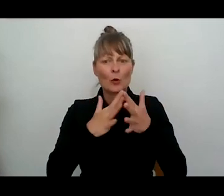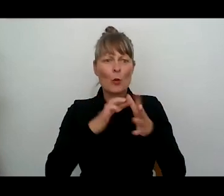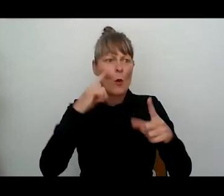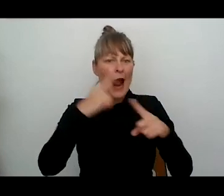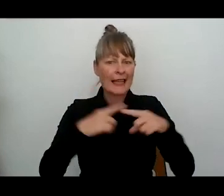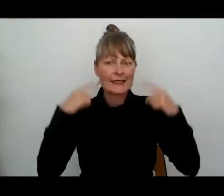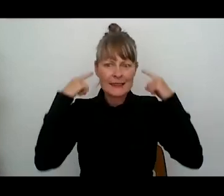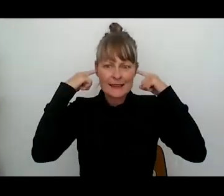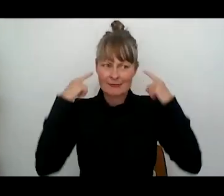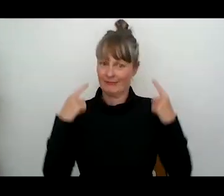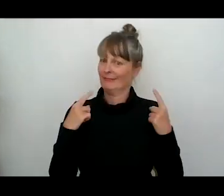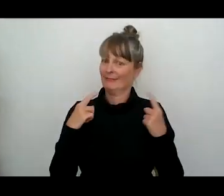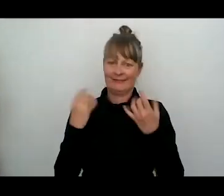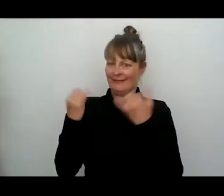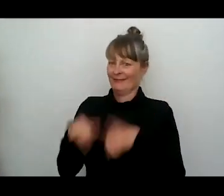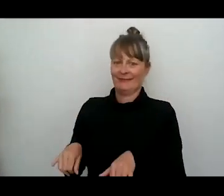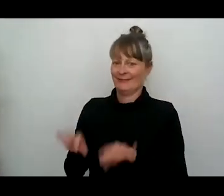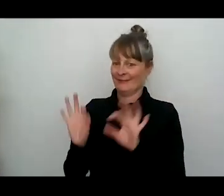that.